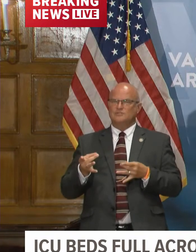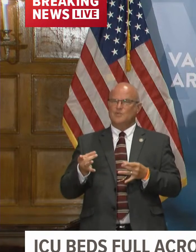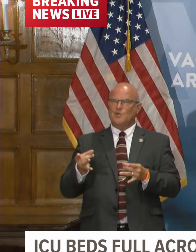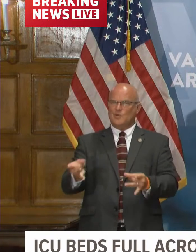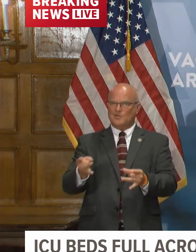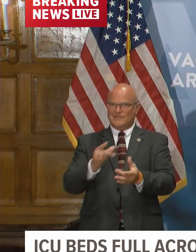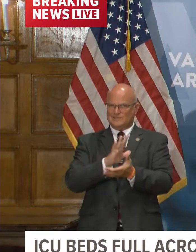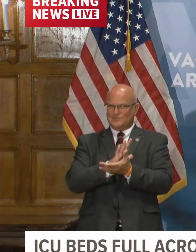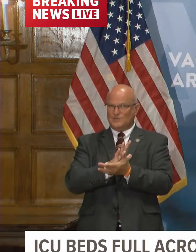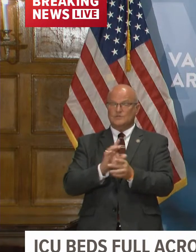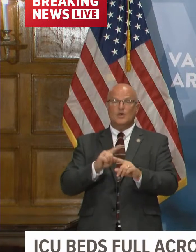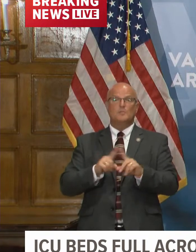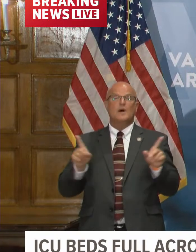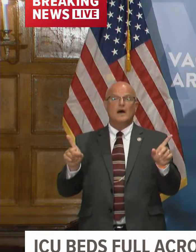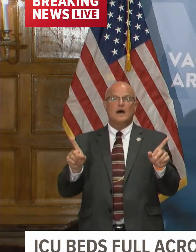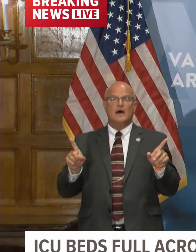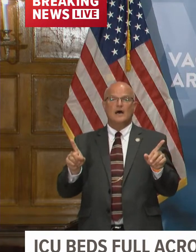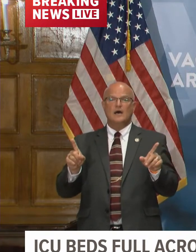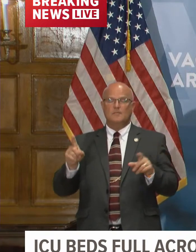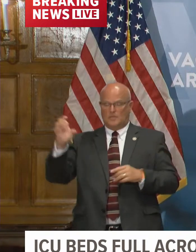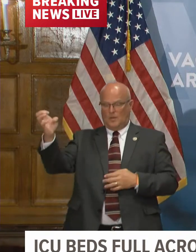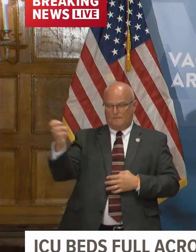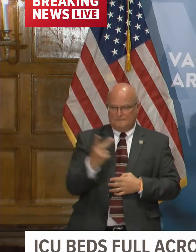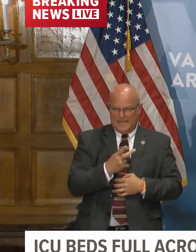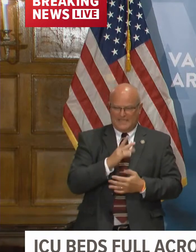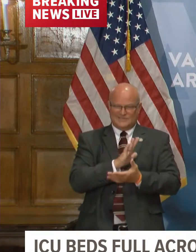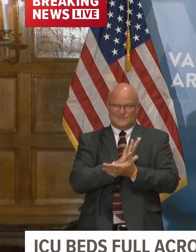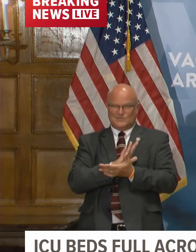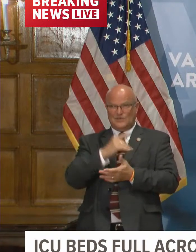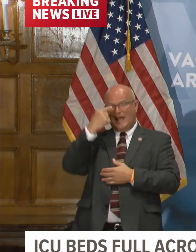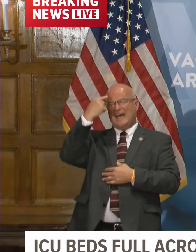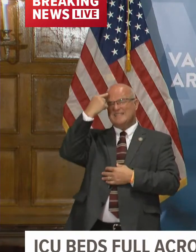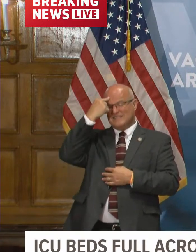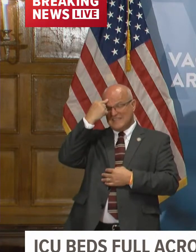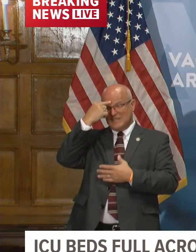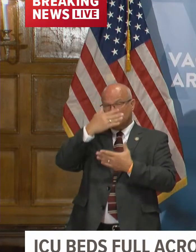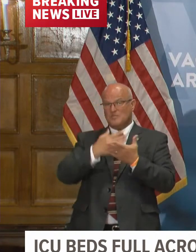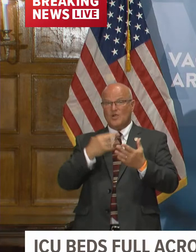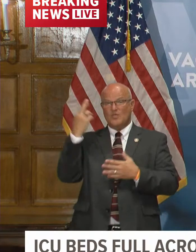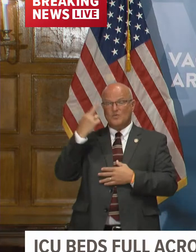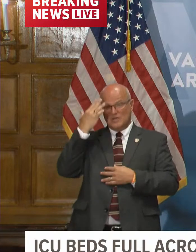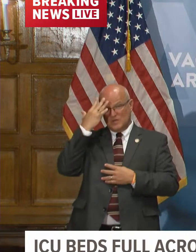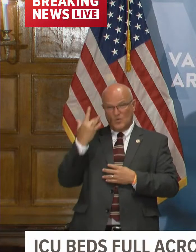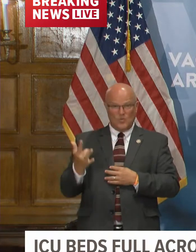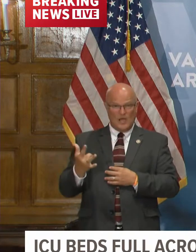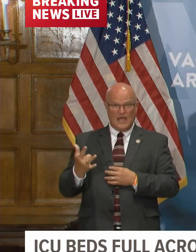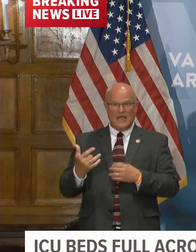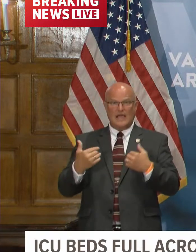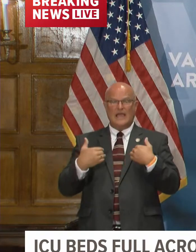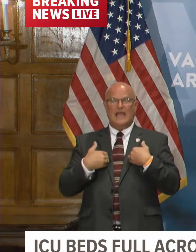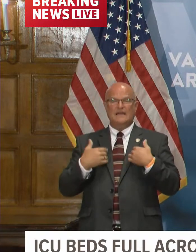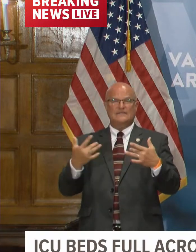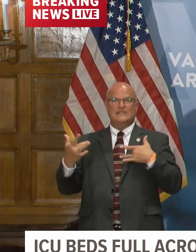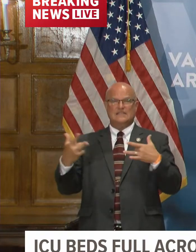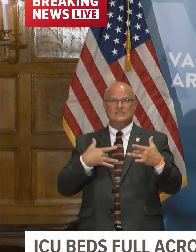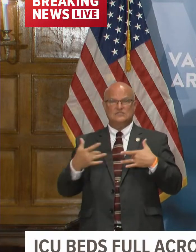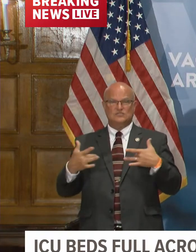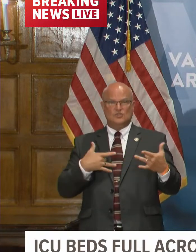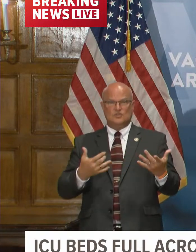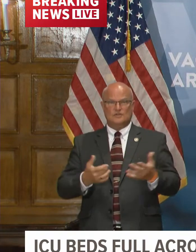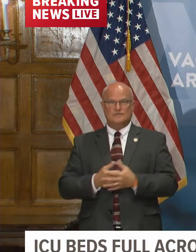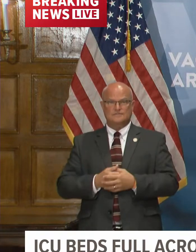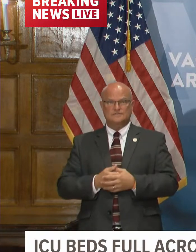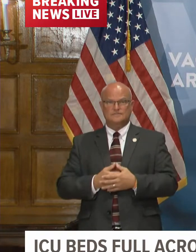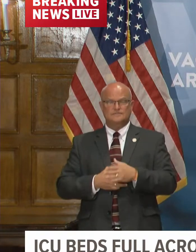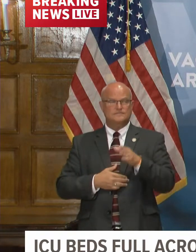but with everyone going back to school, I think that's probably part of the reason for the concern expressed.